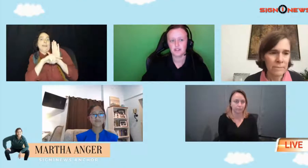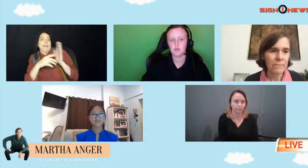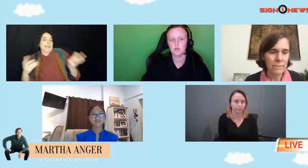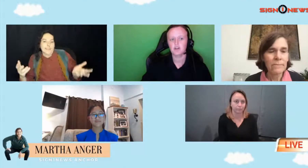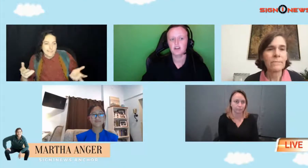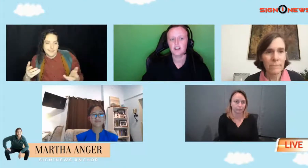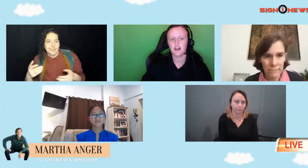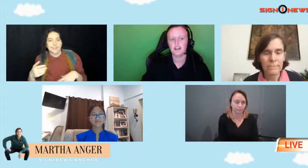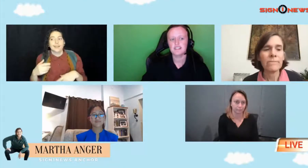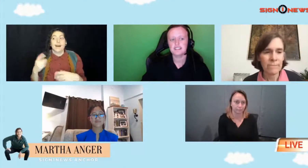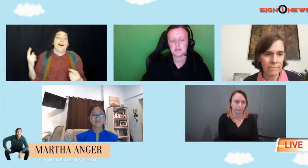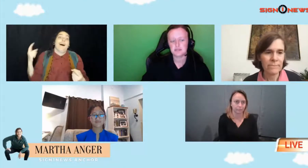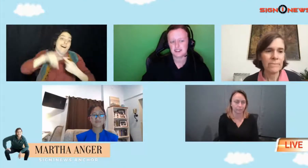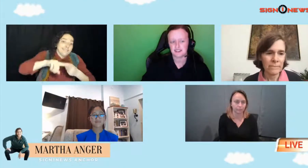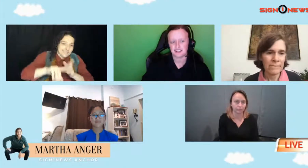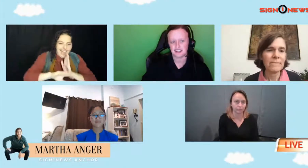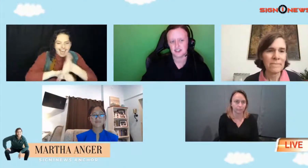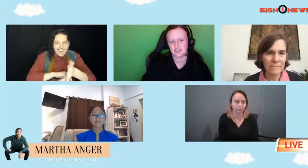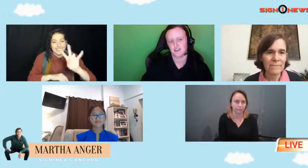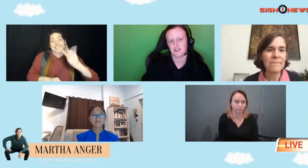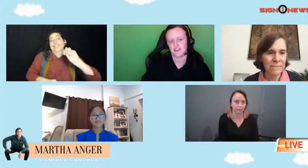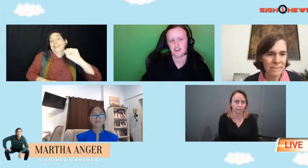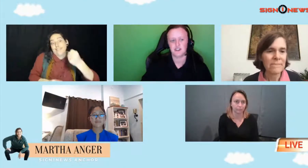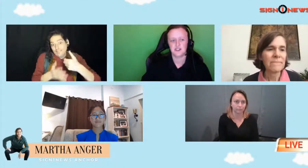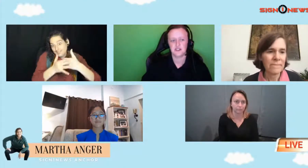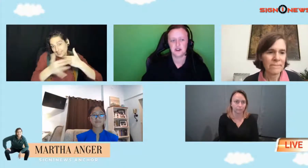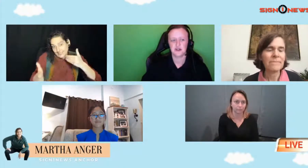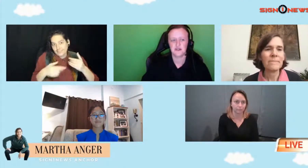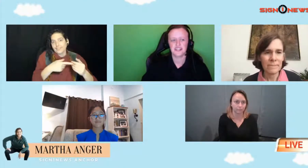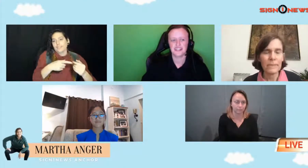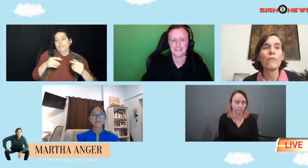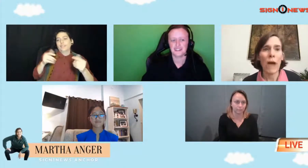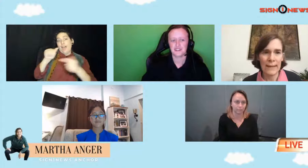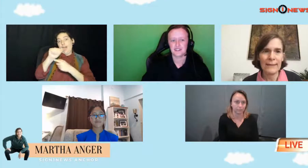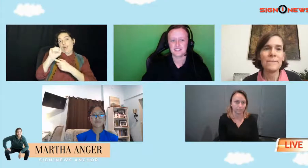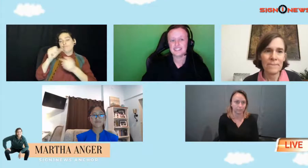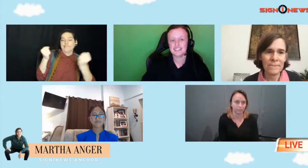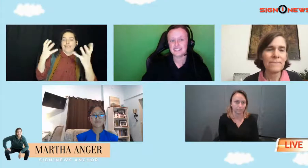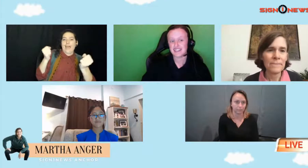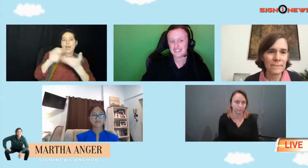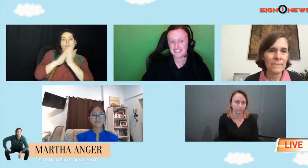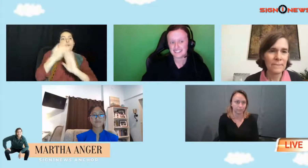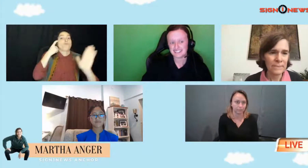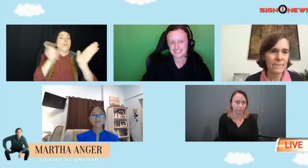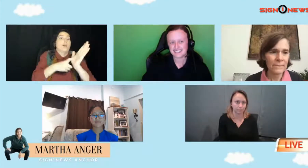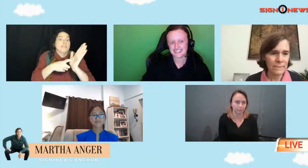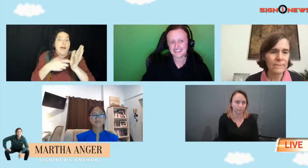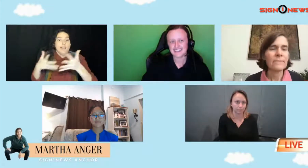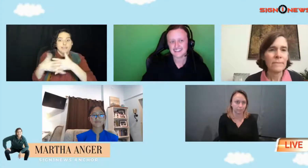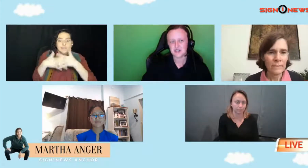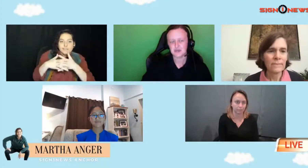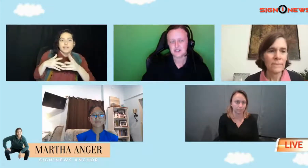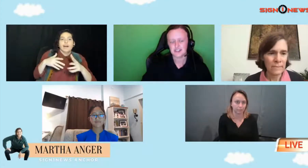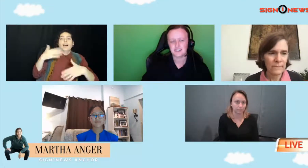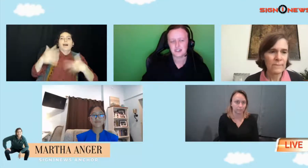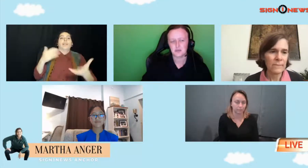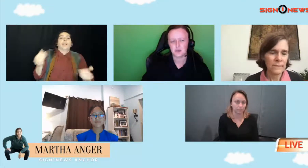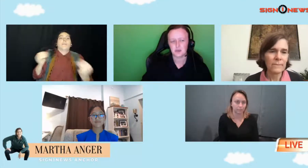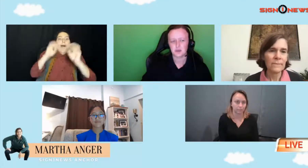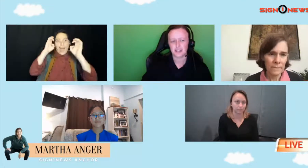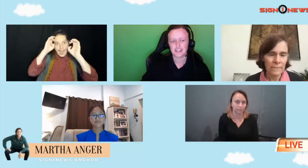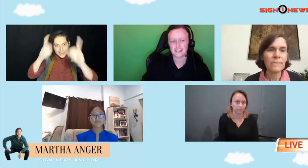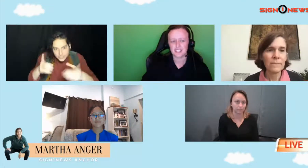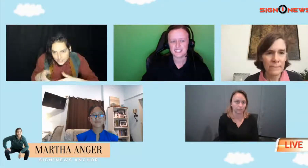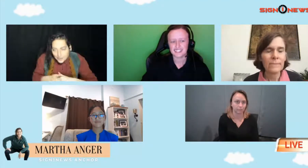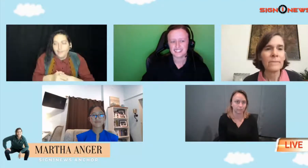people really were stigmatized and looked down on. So right, since the 70s, sign language has gained